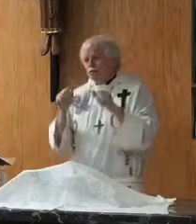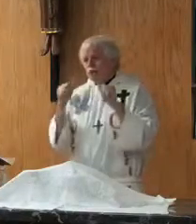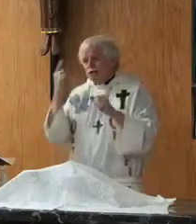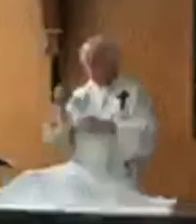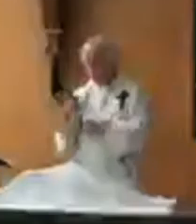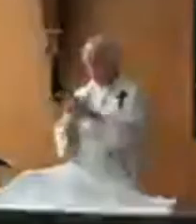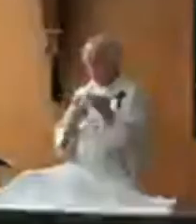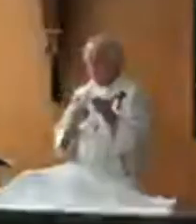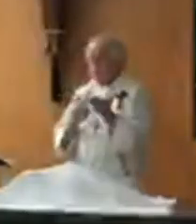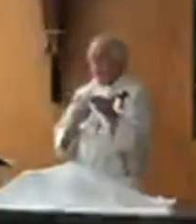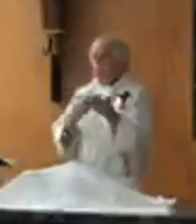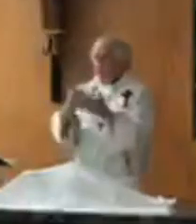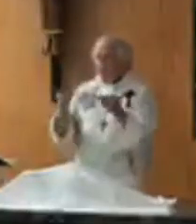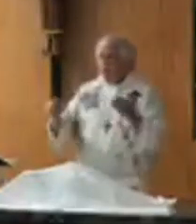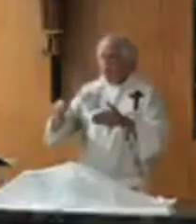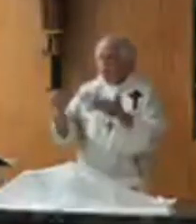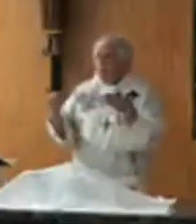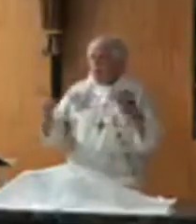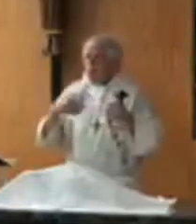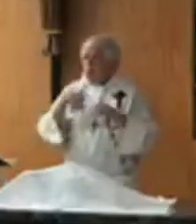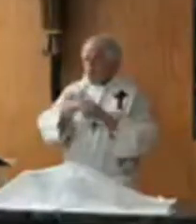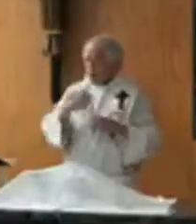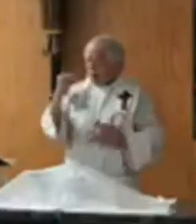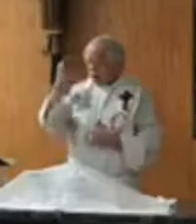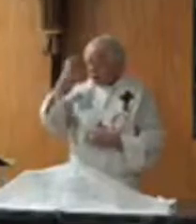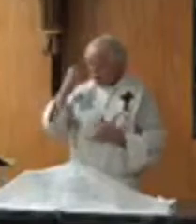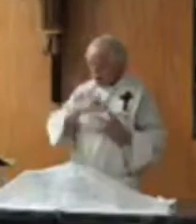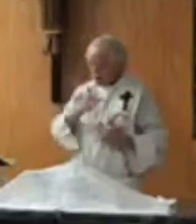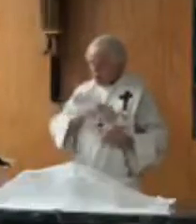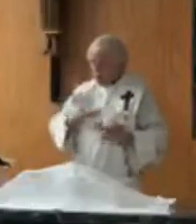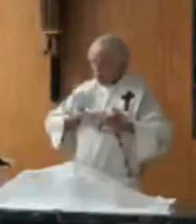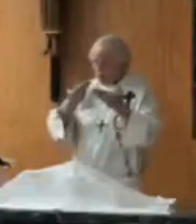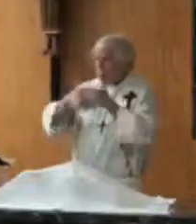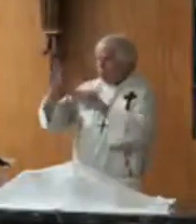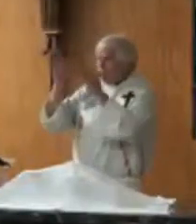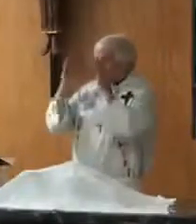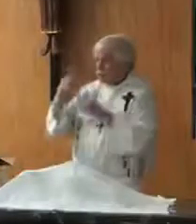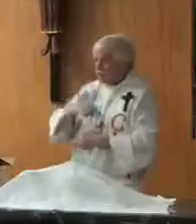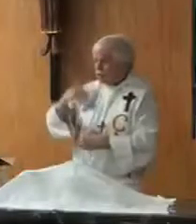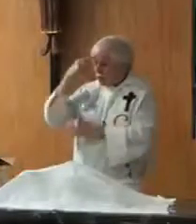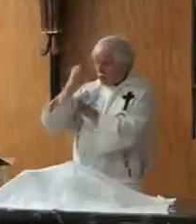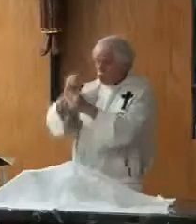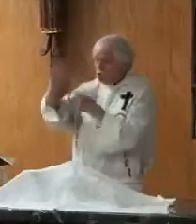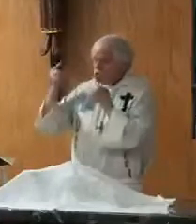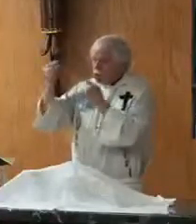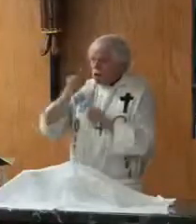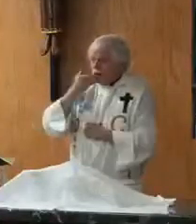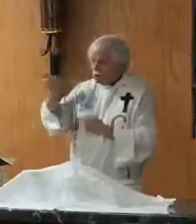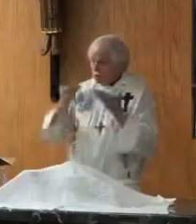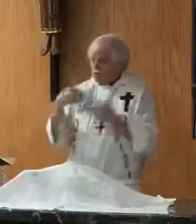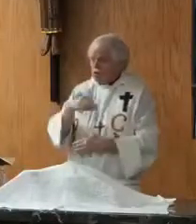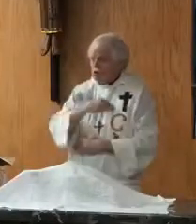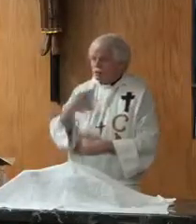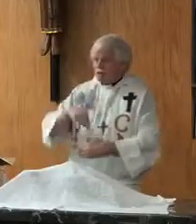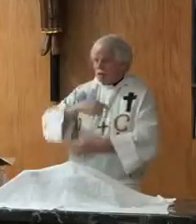as soon as possible for them. These things, the other things we have in our minds and hearts, we bring into your attention. We trust your